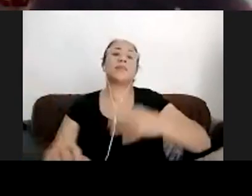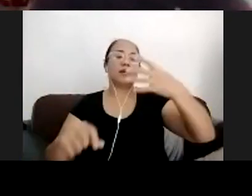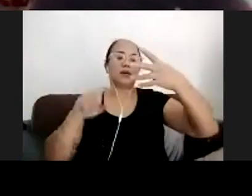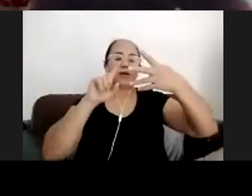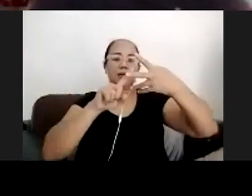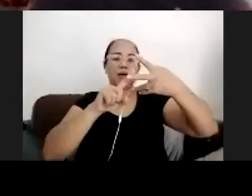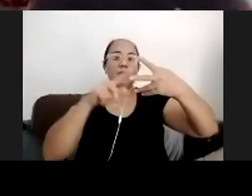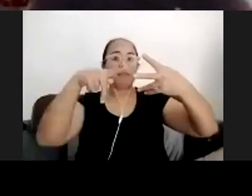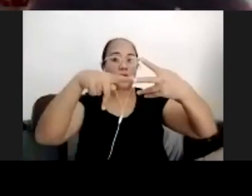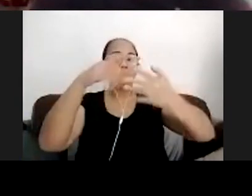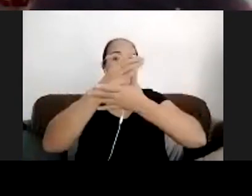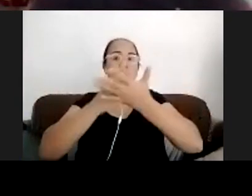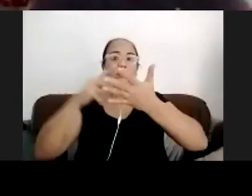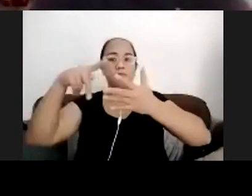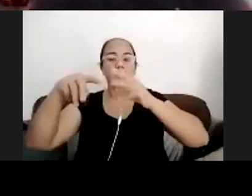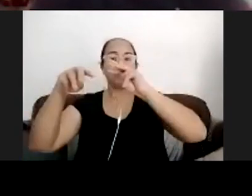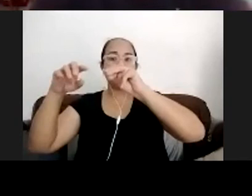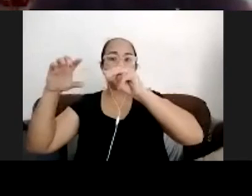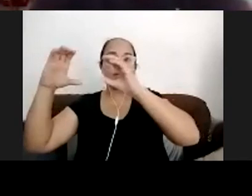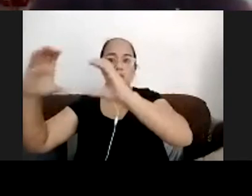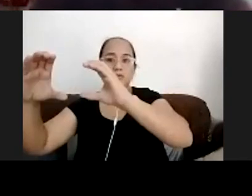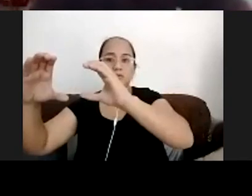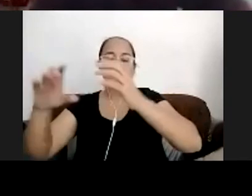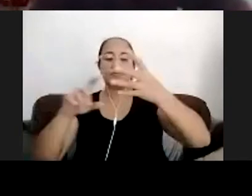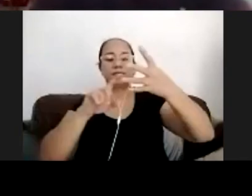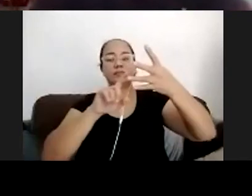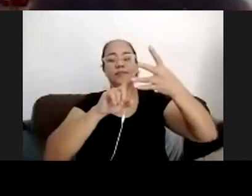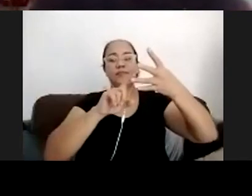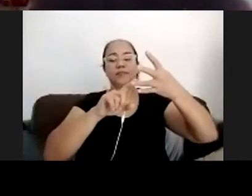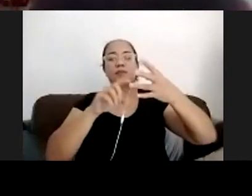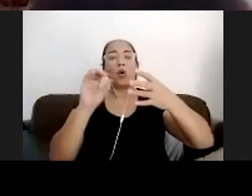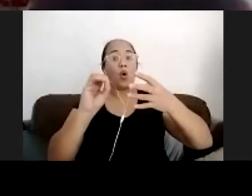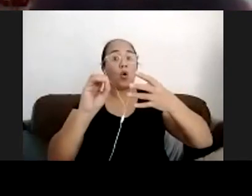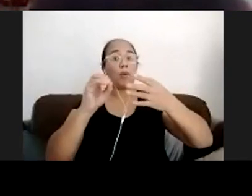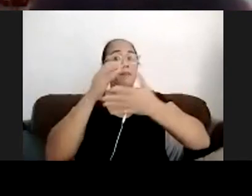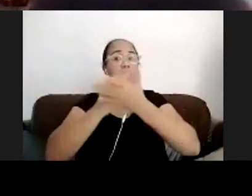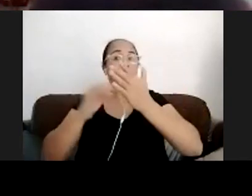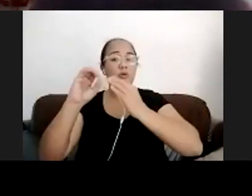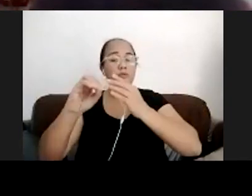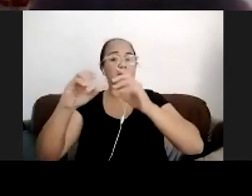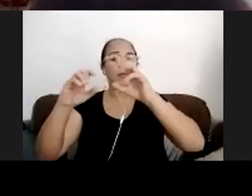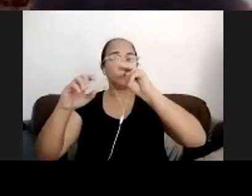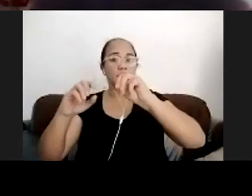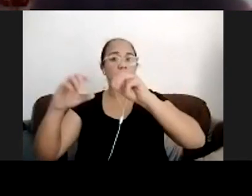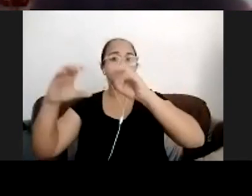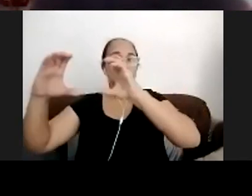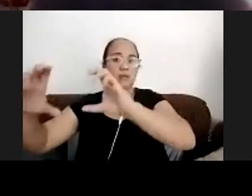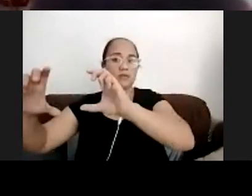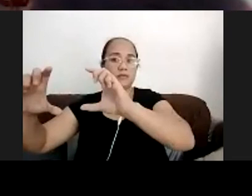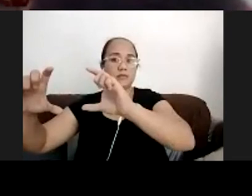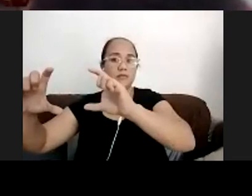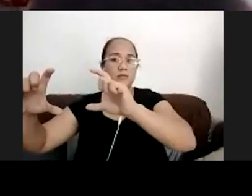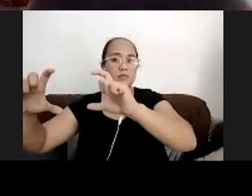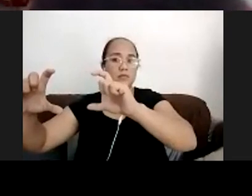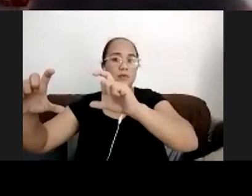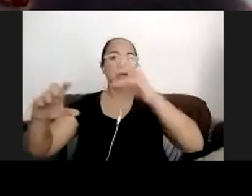predicate or part of the predicate of the main clause. C, an object or part of the object of the main clause.